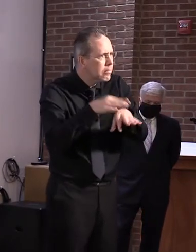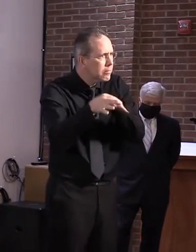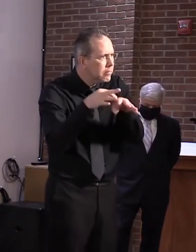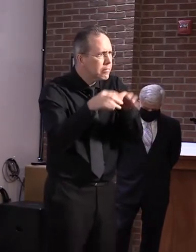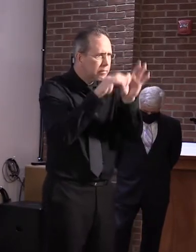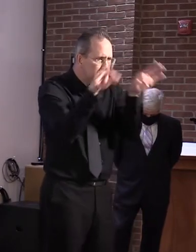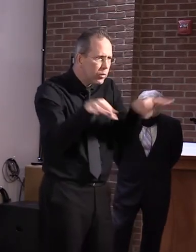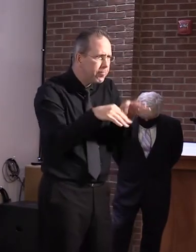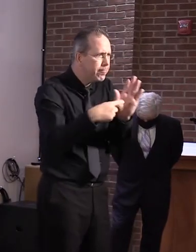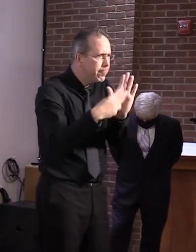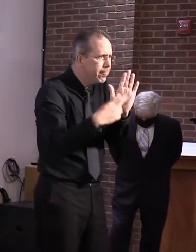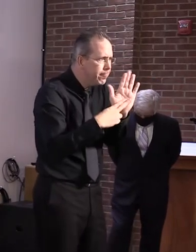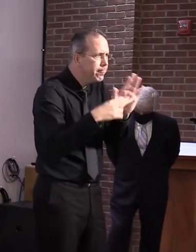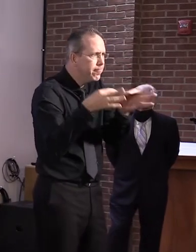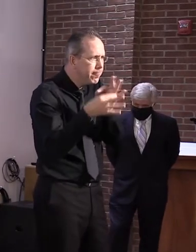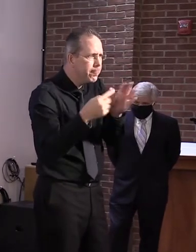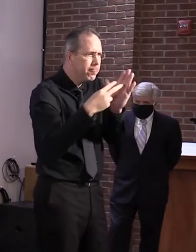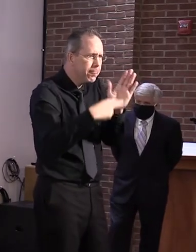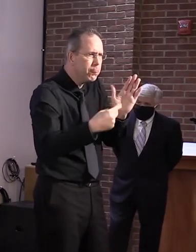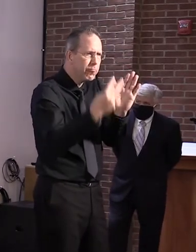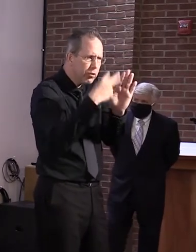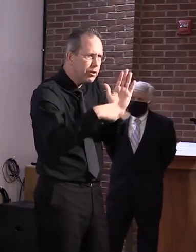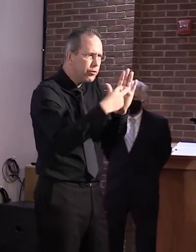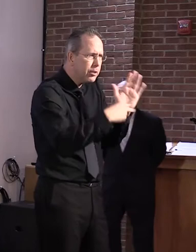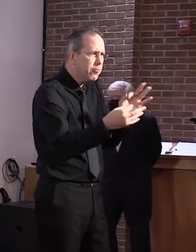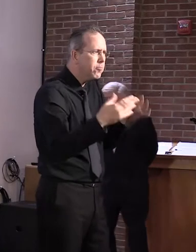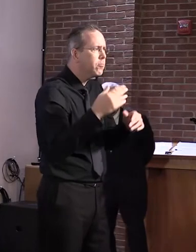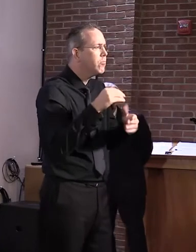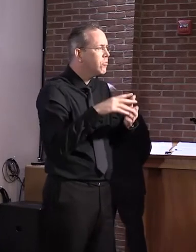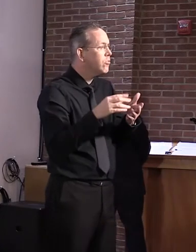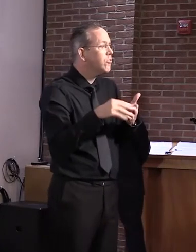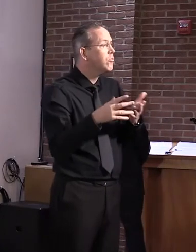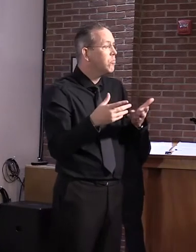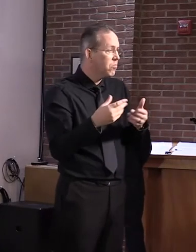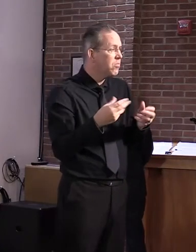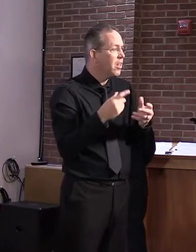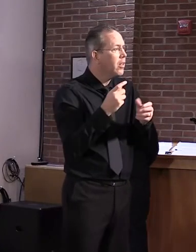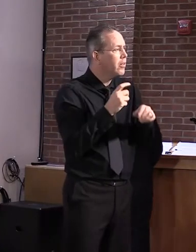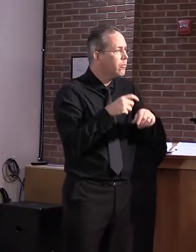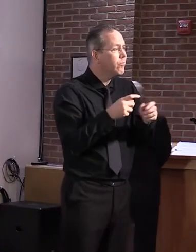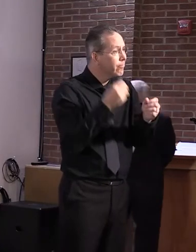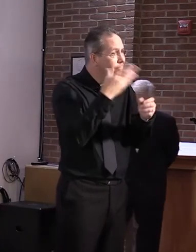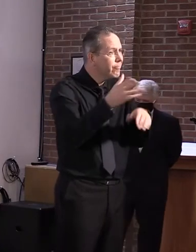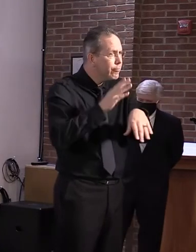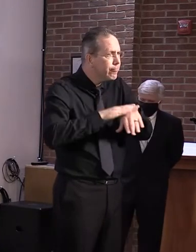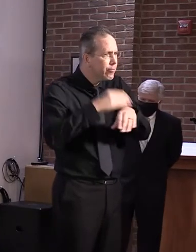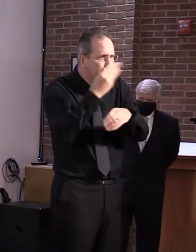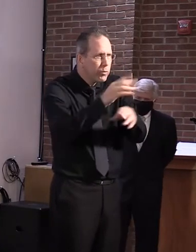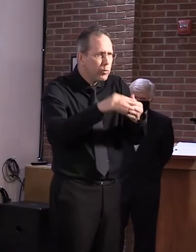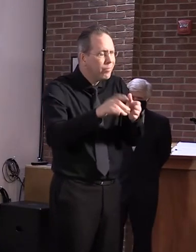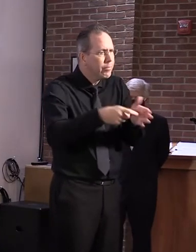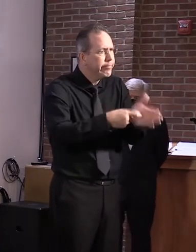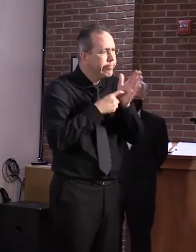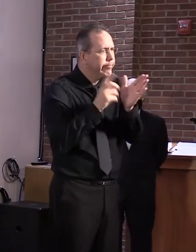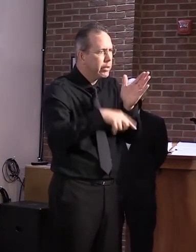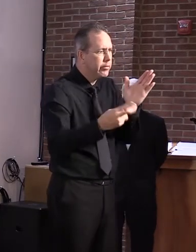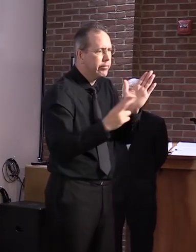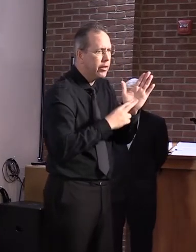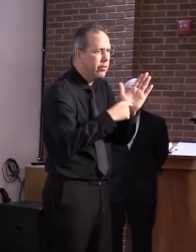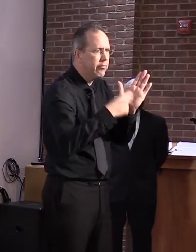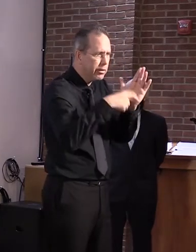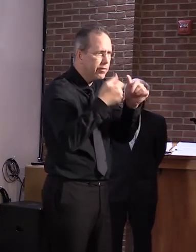with sanctions. And as President Schneider explained earlier, the sanctions go